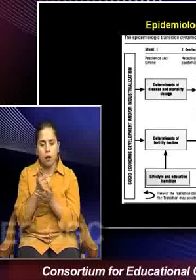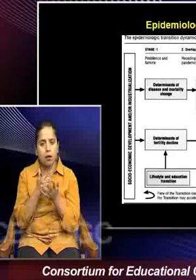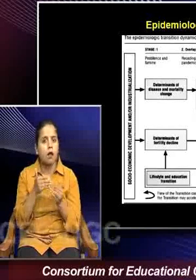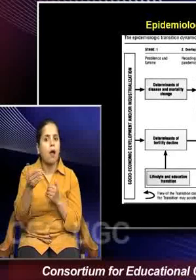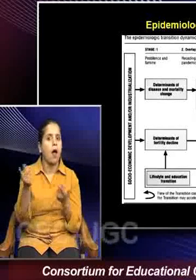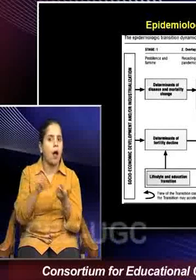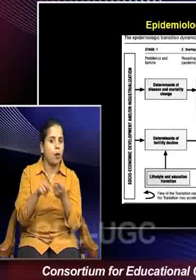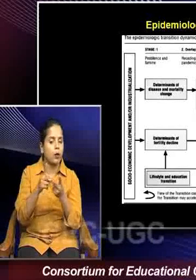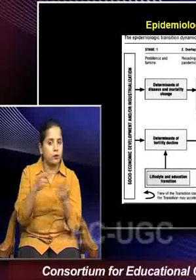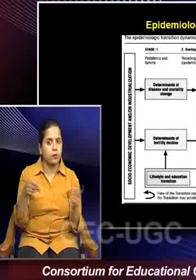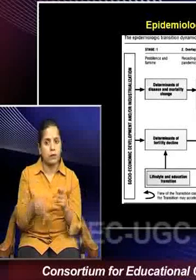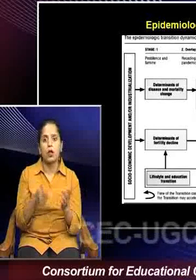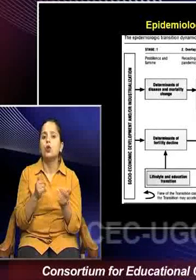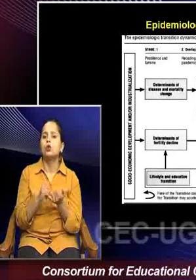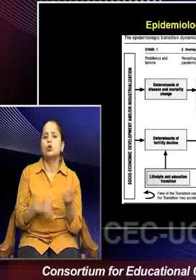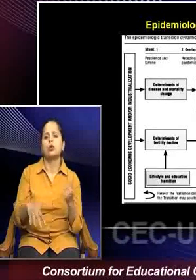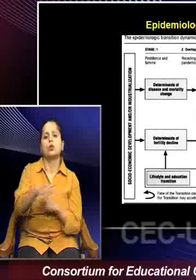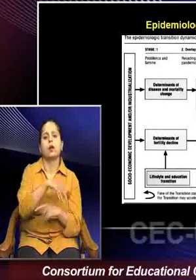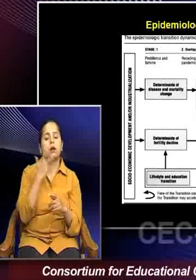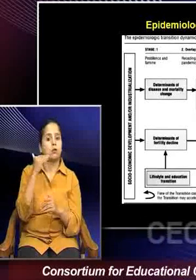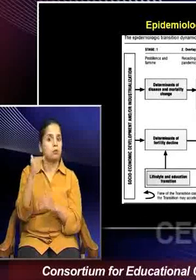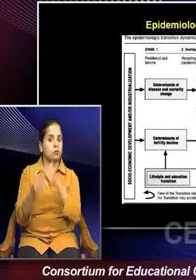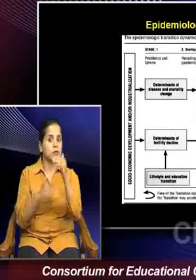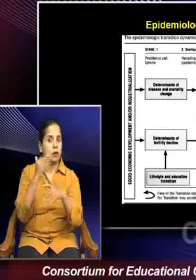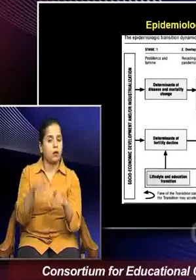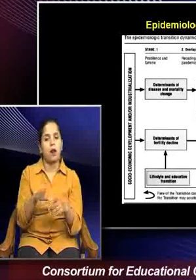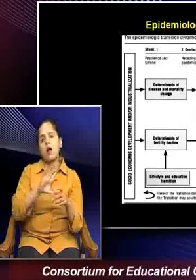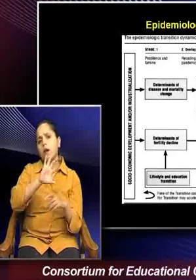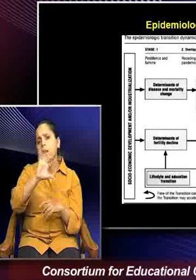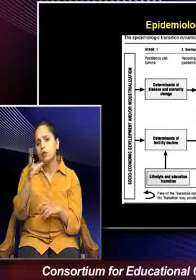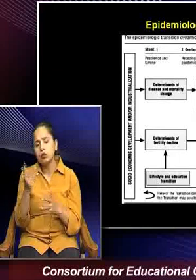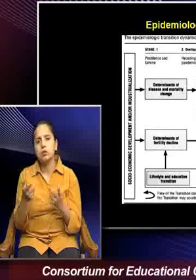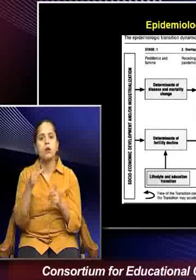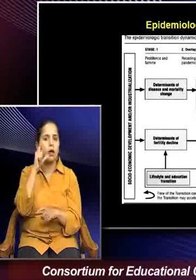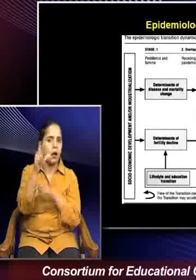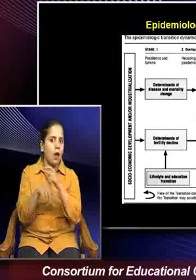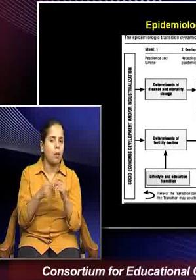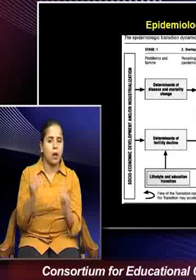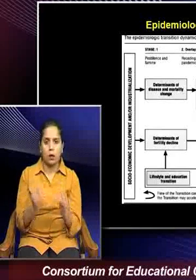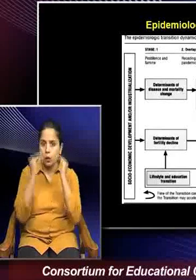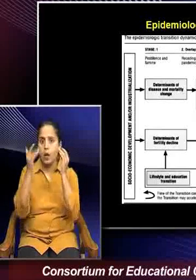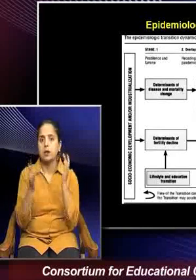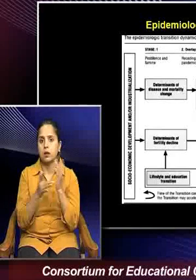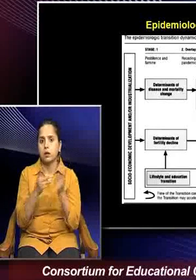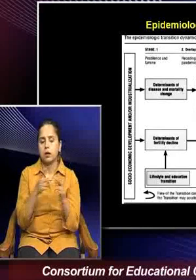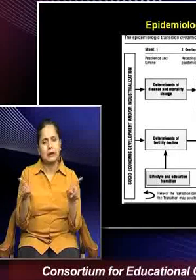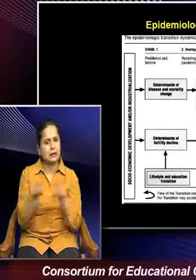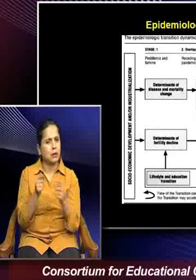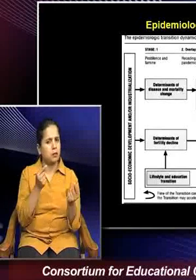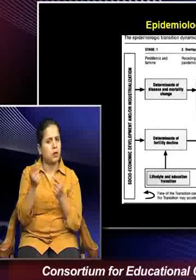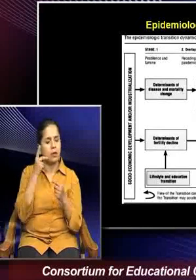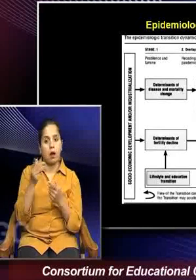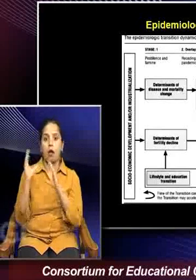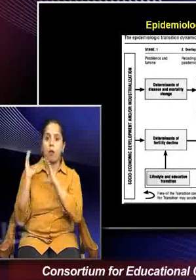farming. And as society progress towards industries, manufacturing, advanced technologies. So similarly, the burden